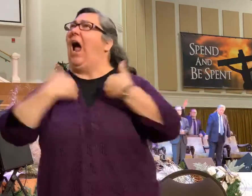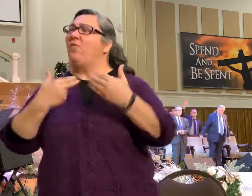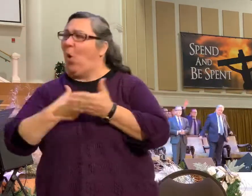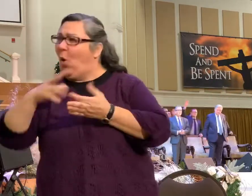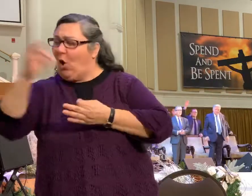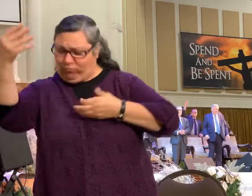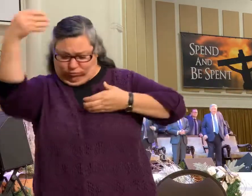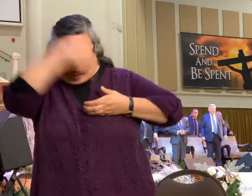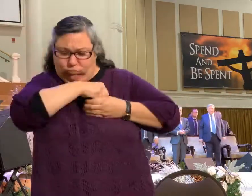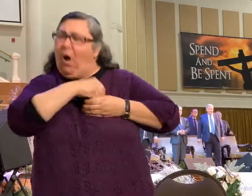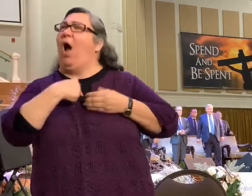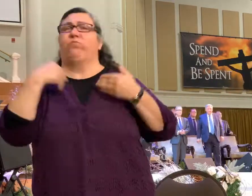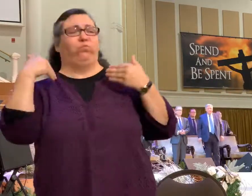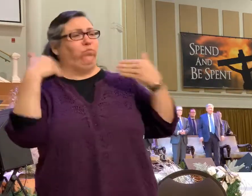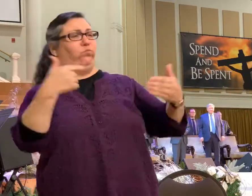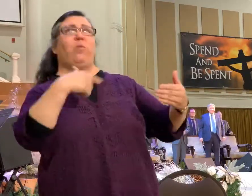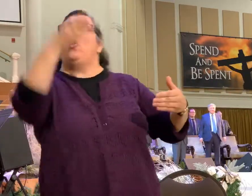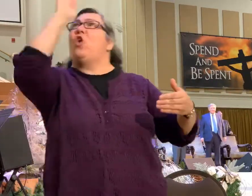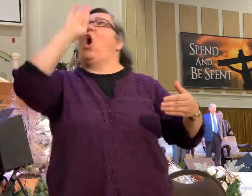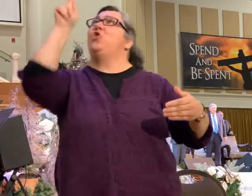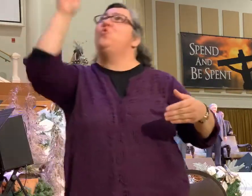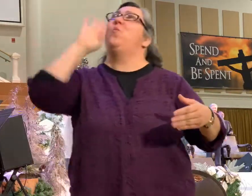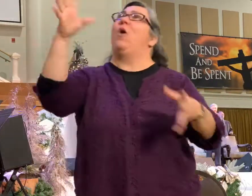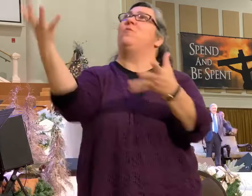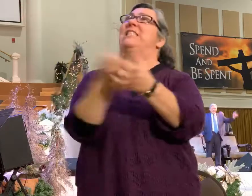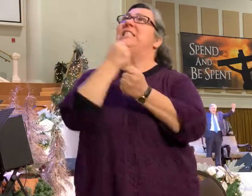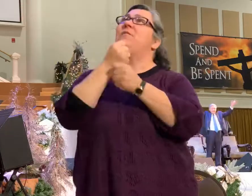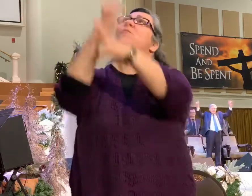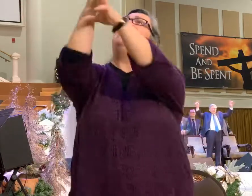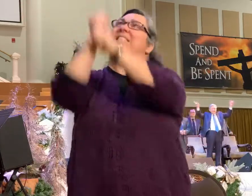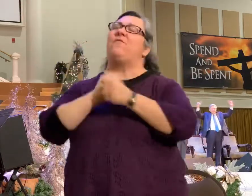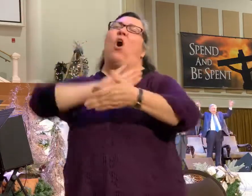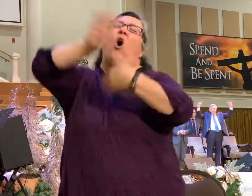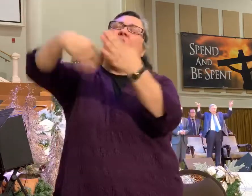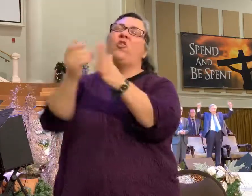Holy Ghost in me. And God, you're going to get the glory out of this thing.